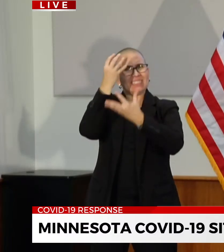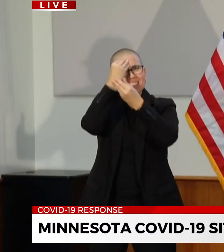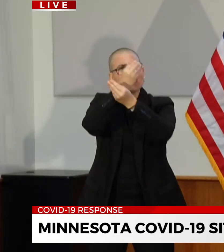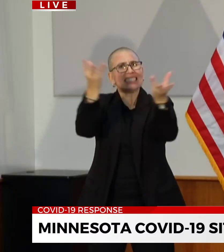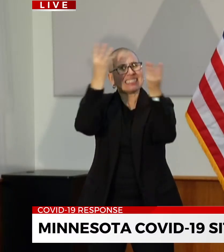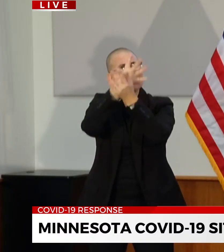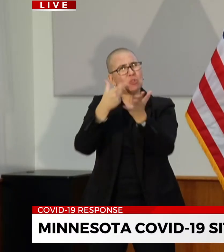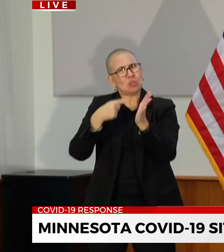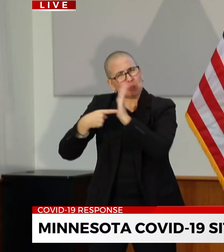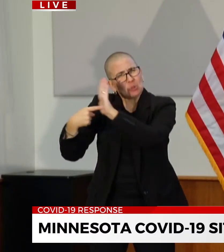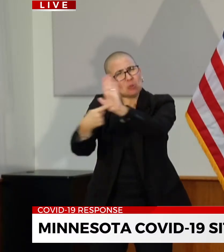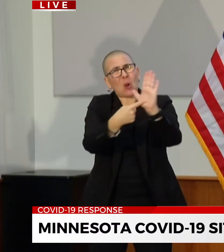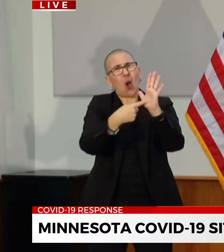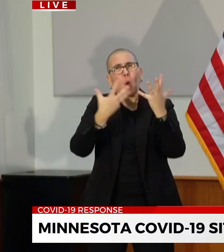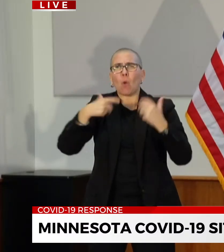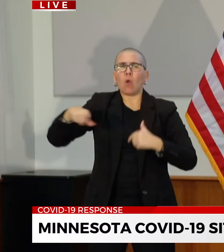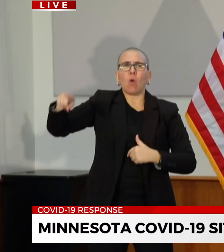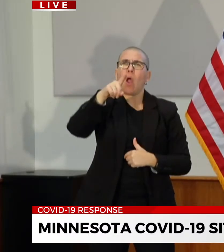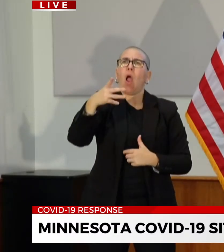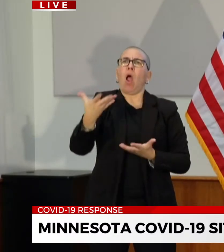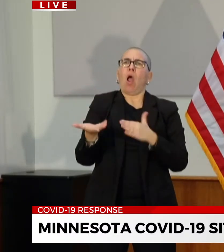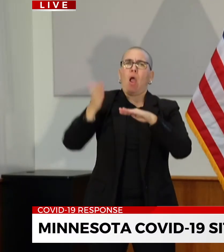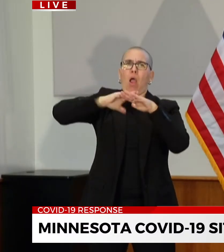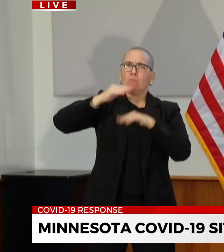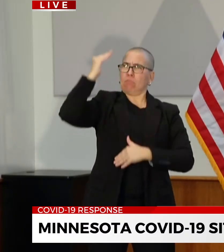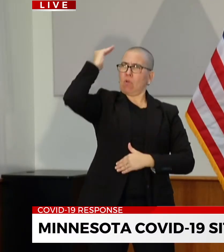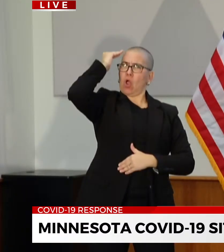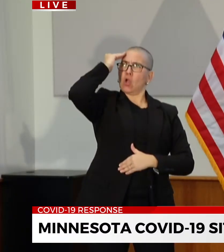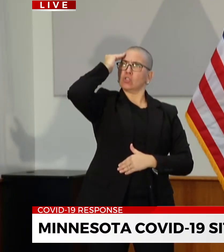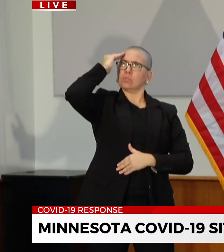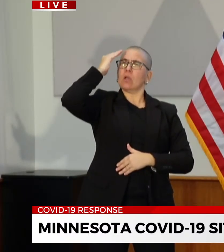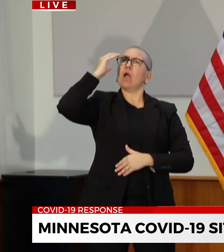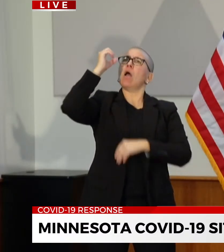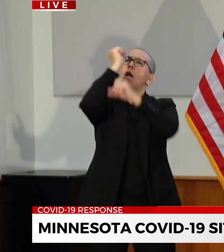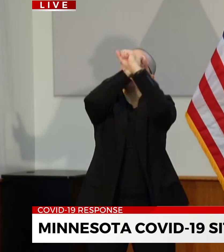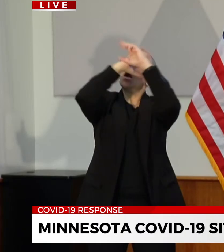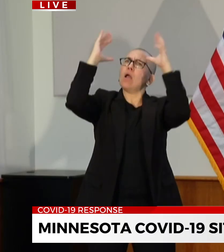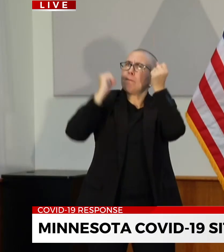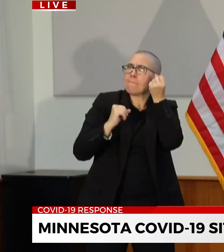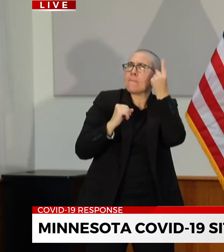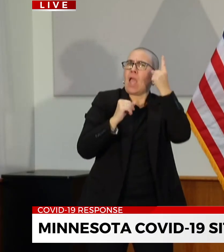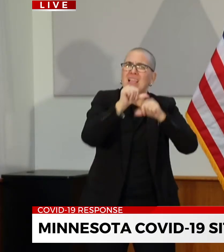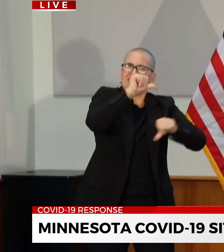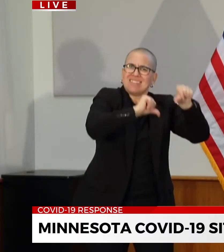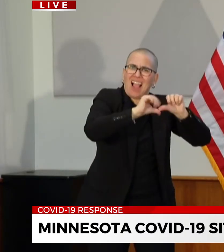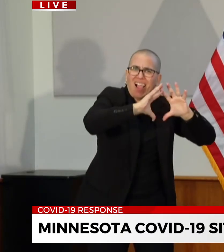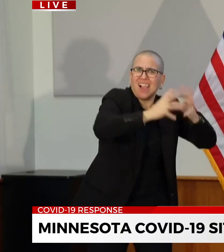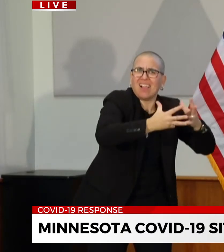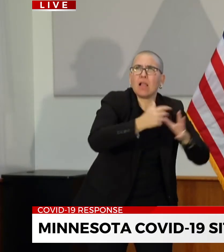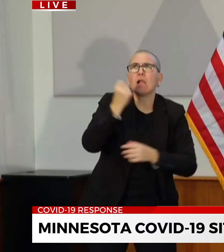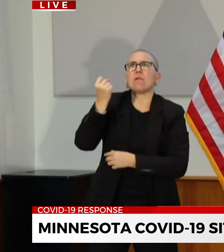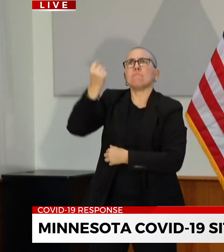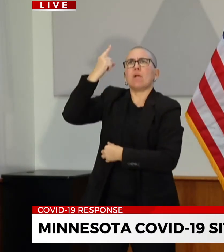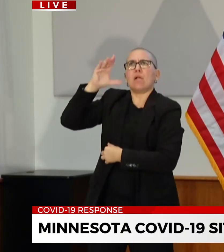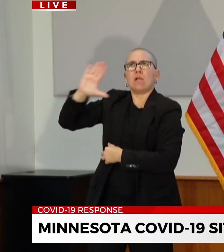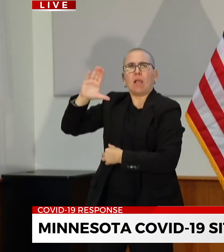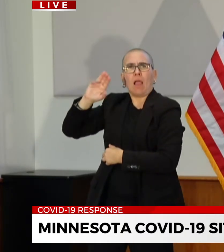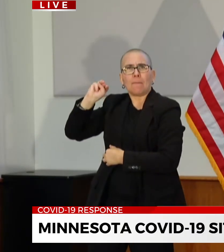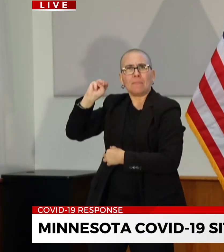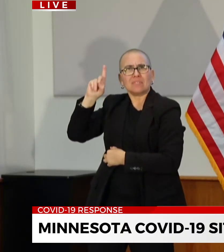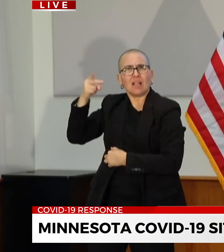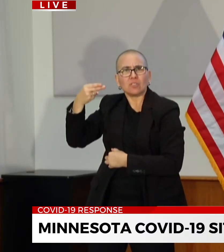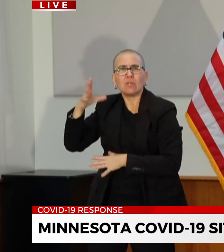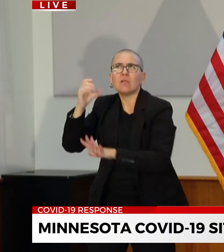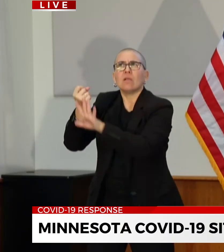make informed decisions based on what the science and the facts are on the ground. It's their job to take this data and ask questions about